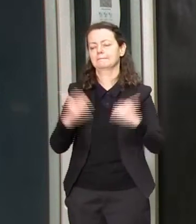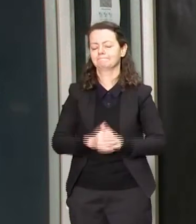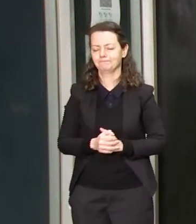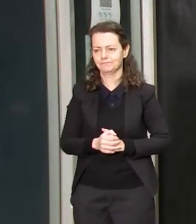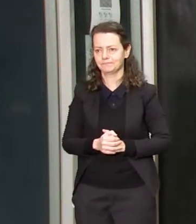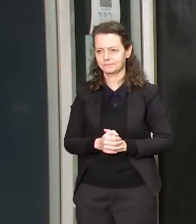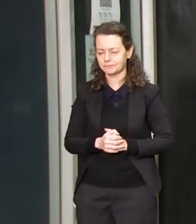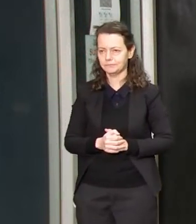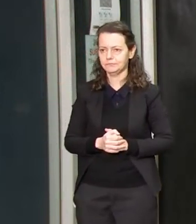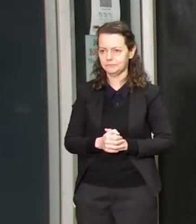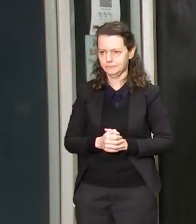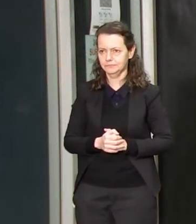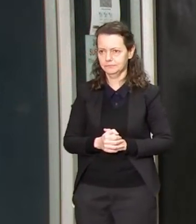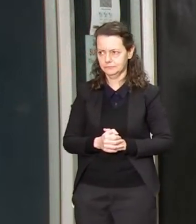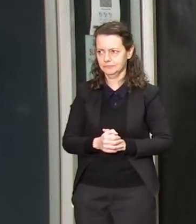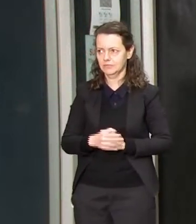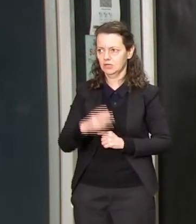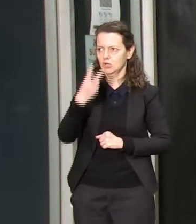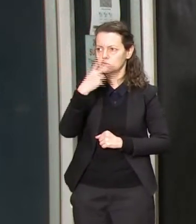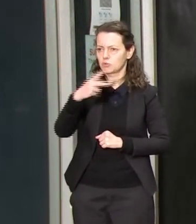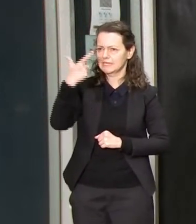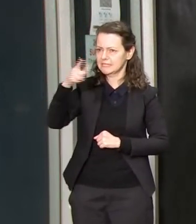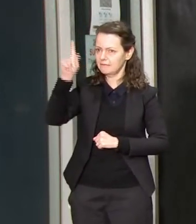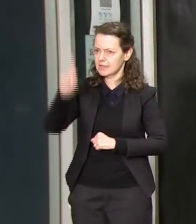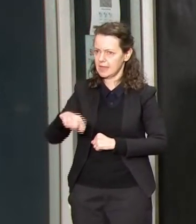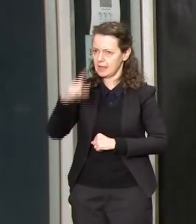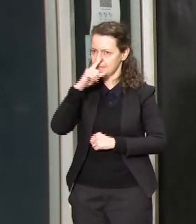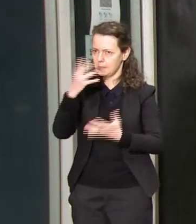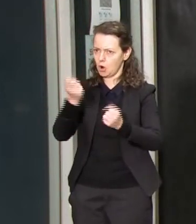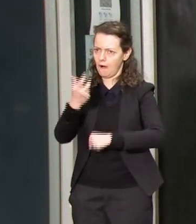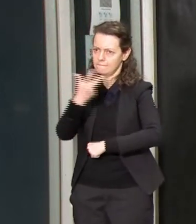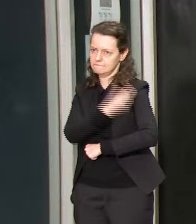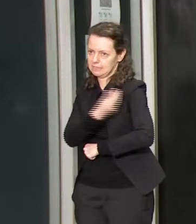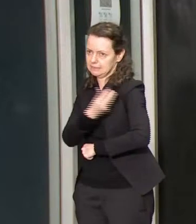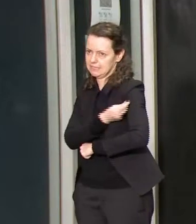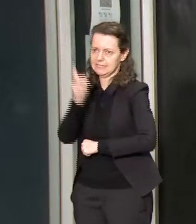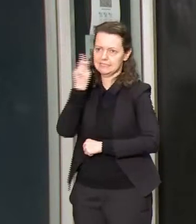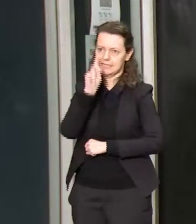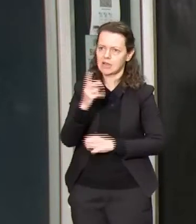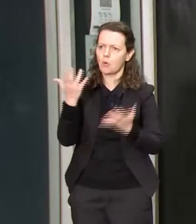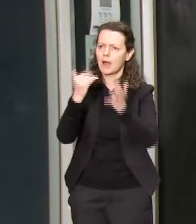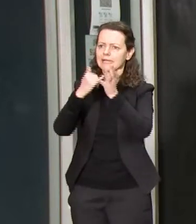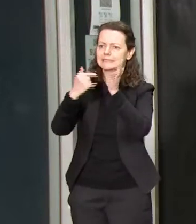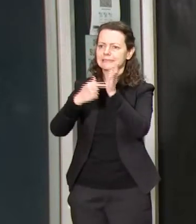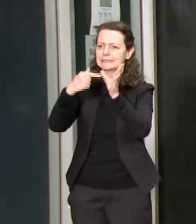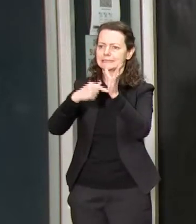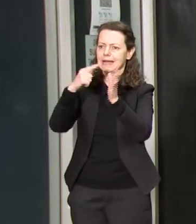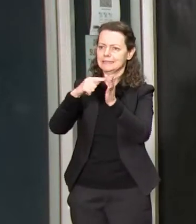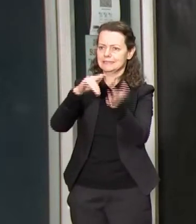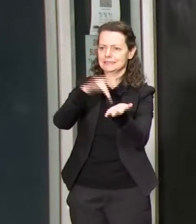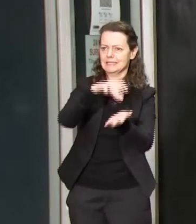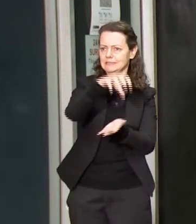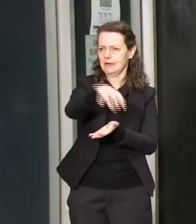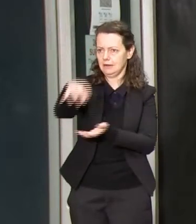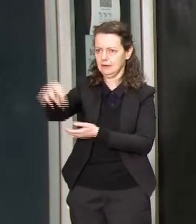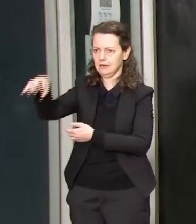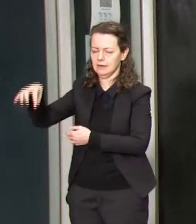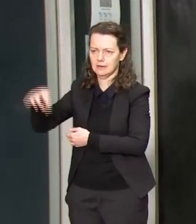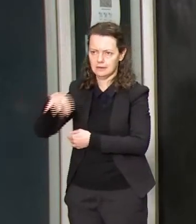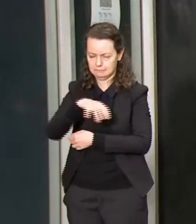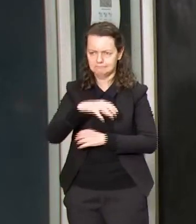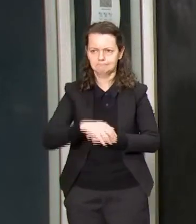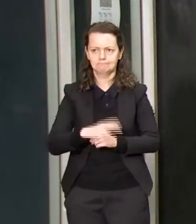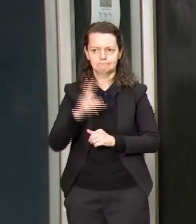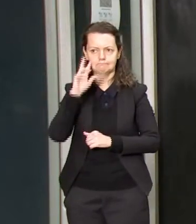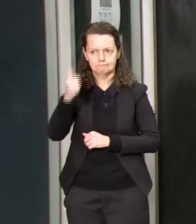20,752 people got vaccinated yesterday at our state-run centres. Another very solid day, boosted by the second